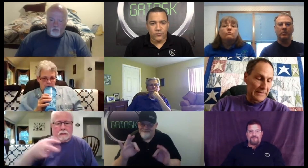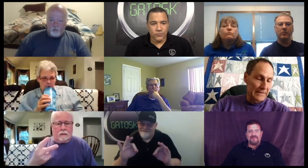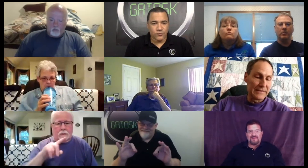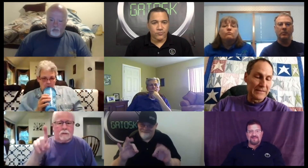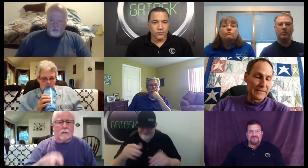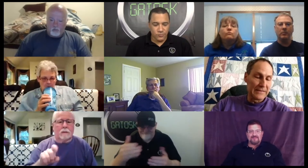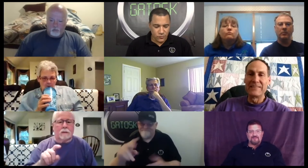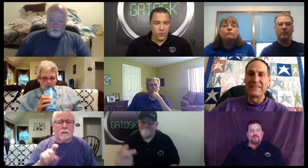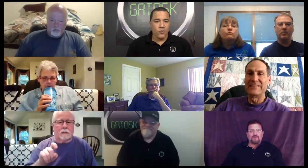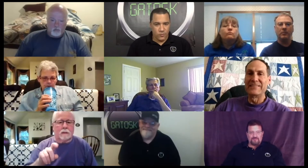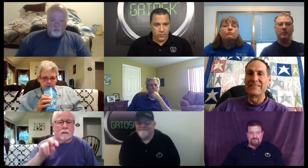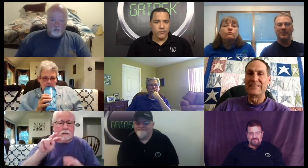All right, so my second question.